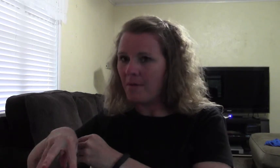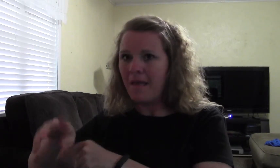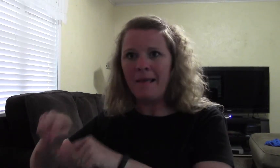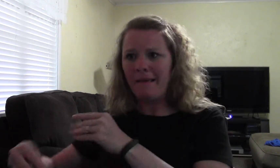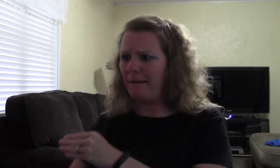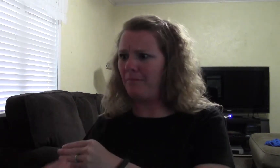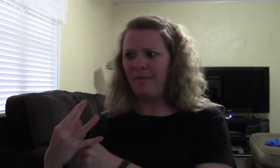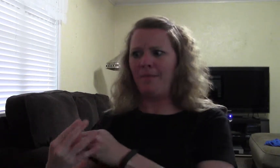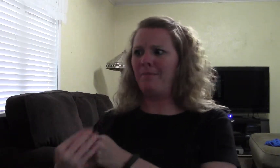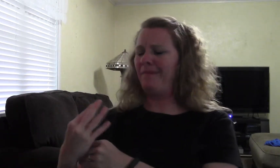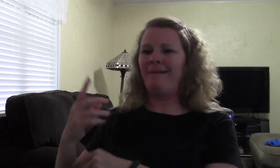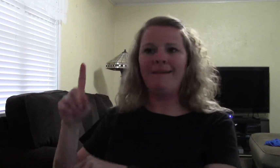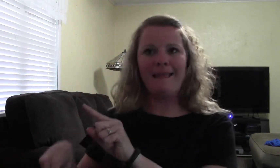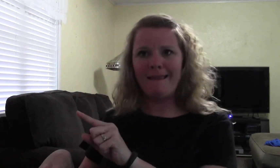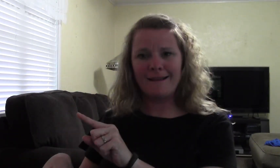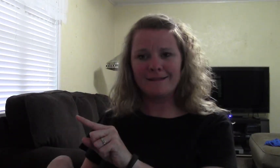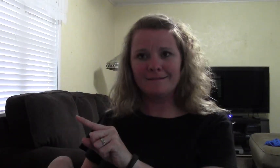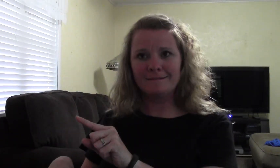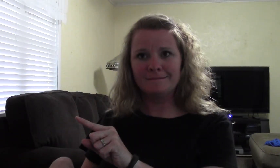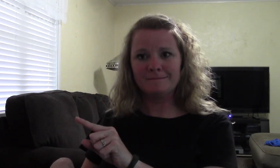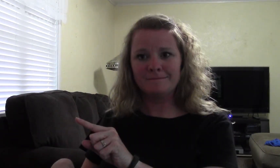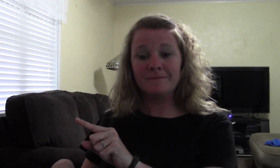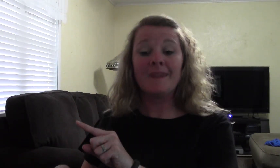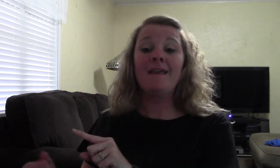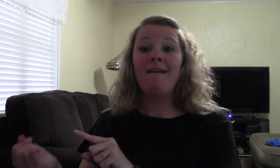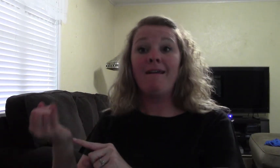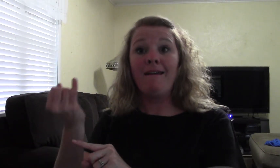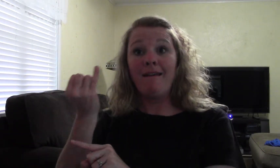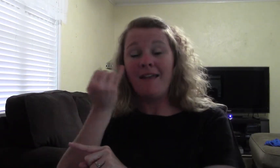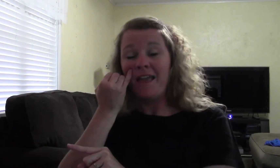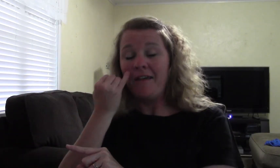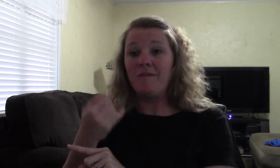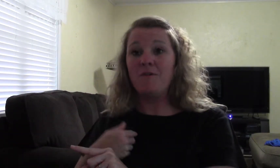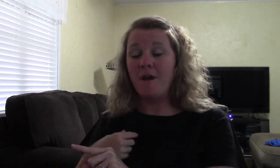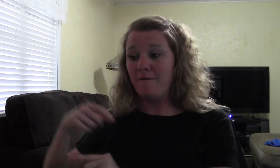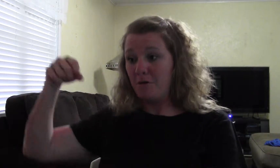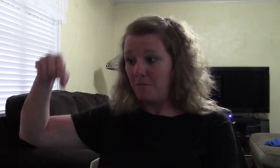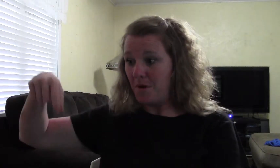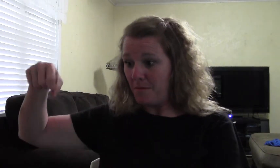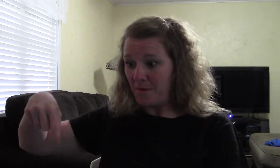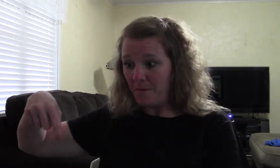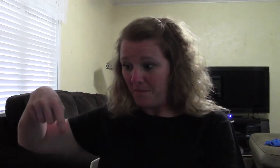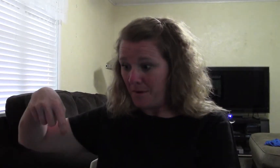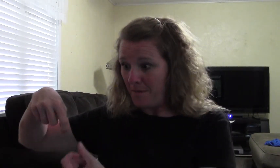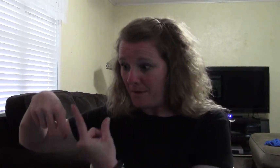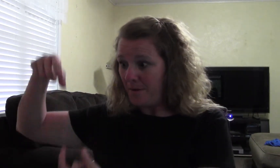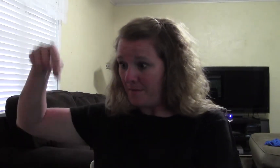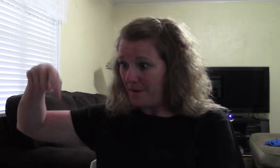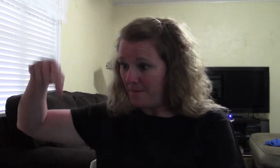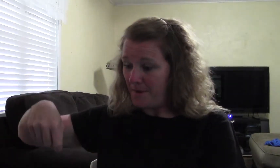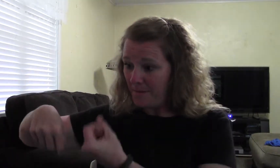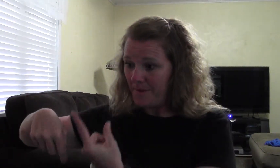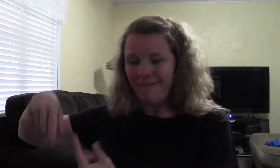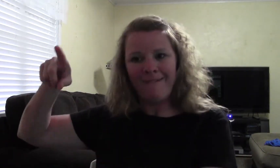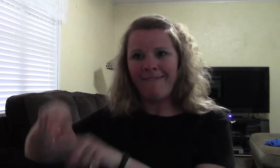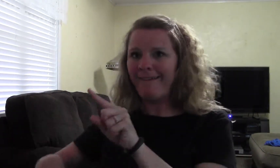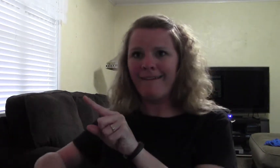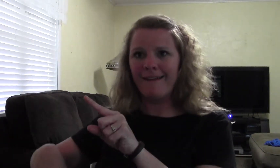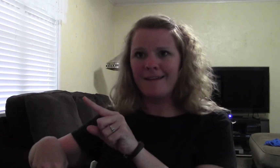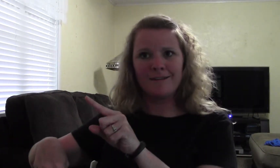Otherwise, sensory cells would have impulses coming out of them when information was trying to come in them. That